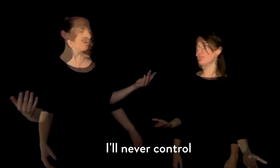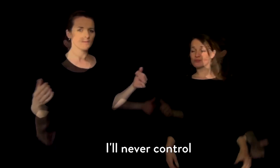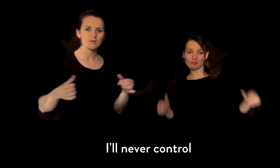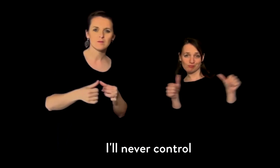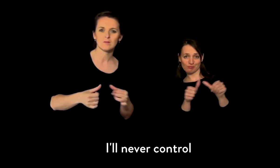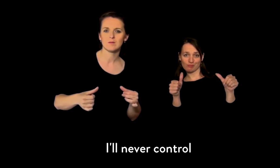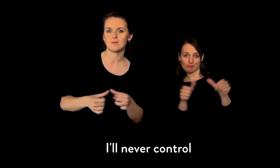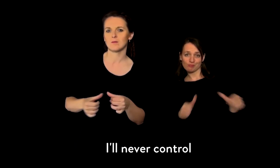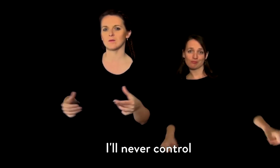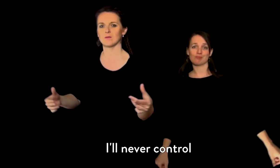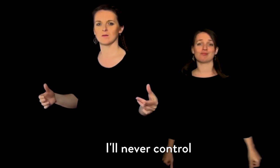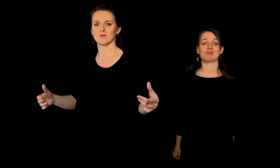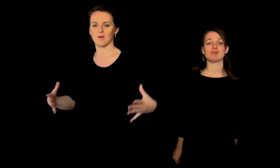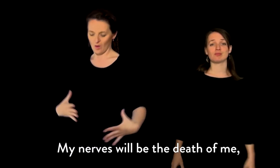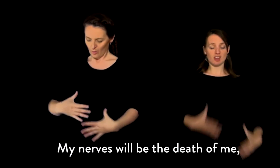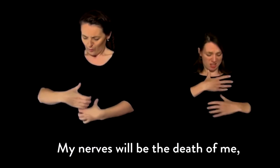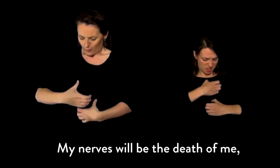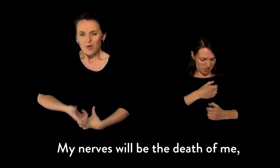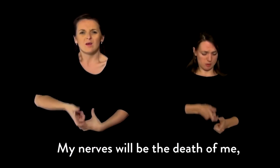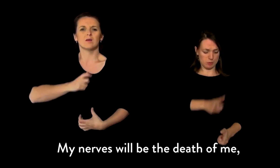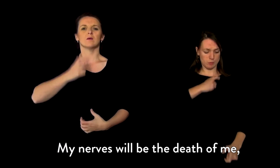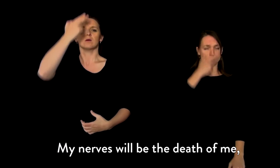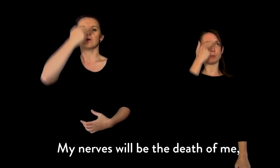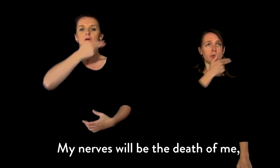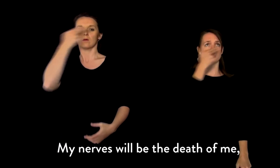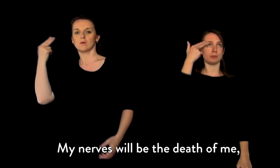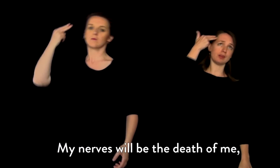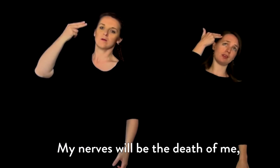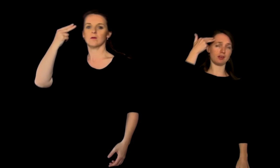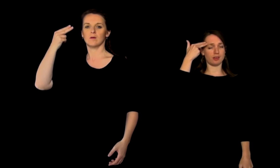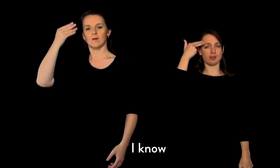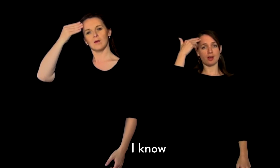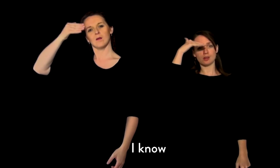have control. My nerves will be the death of me, I know.